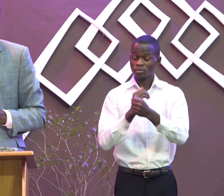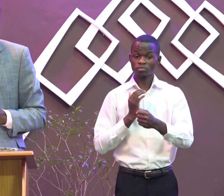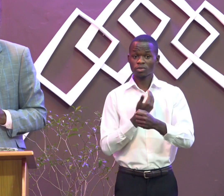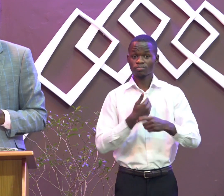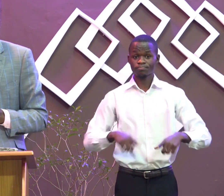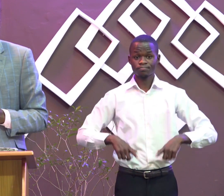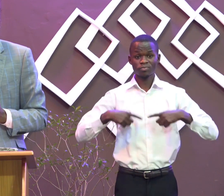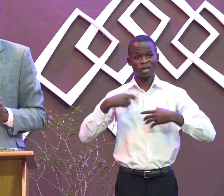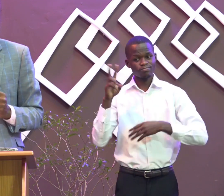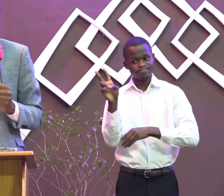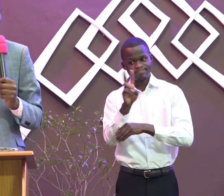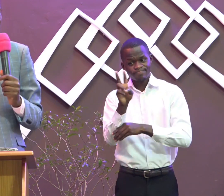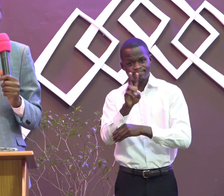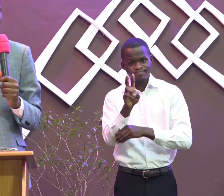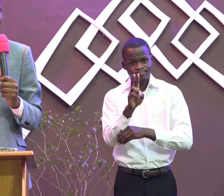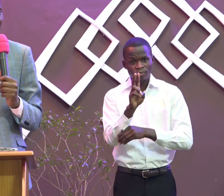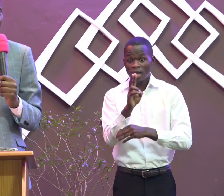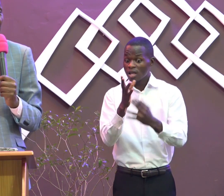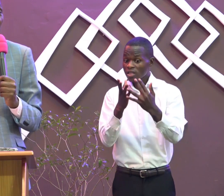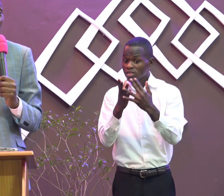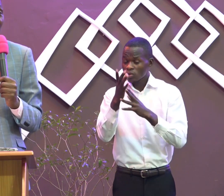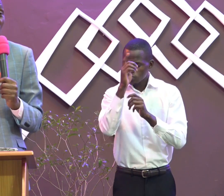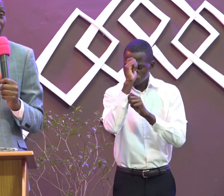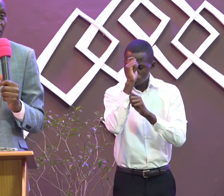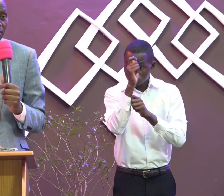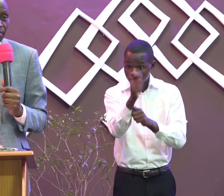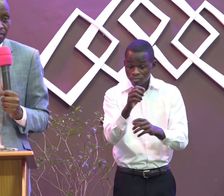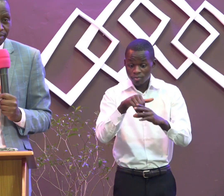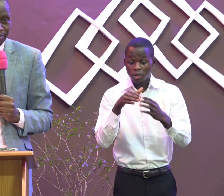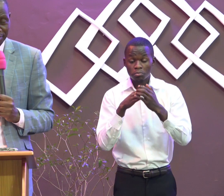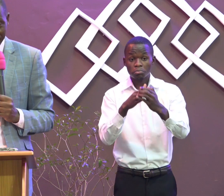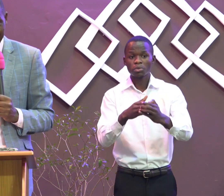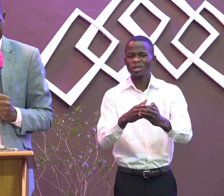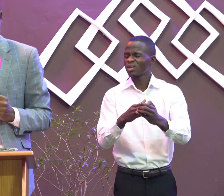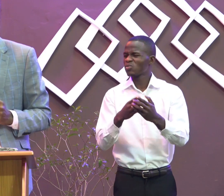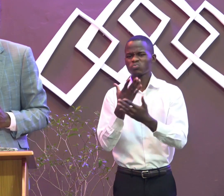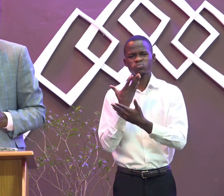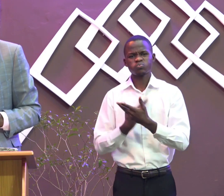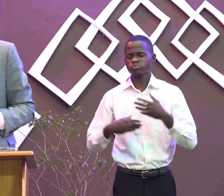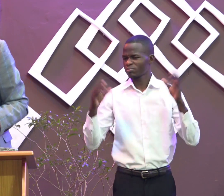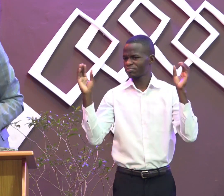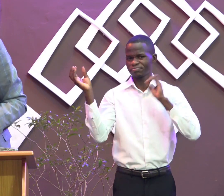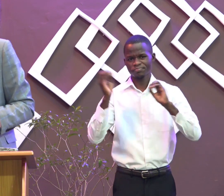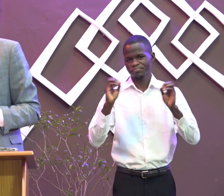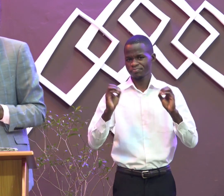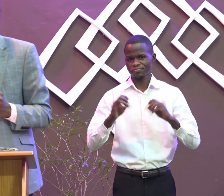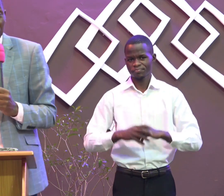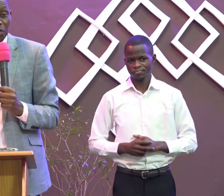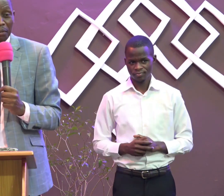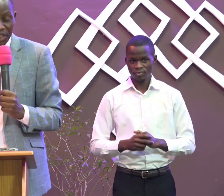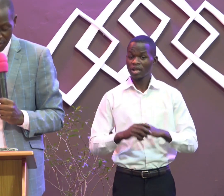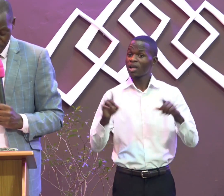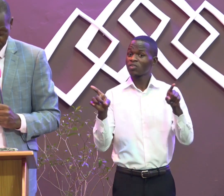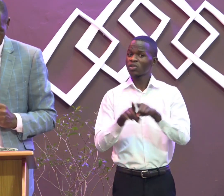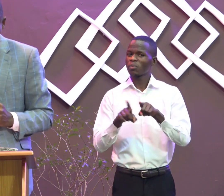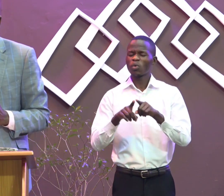they watch over our lives. Mukugondera obukulembeze tolina kyofiirwa. In obeying your leader, there is nothing that you lose. By the way,